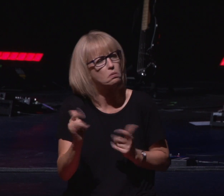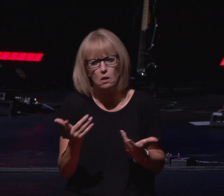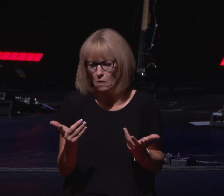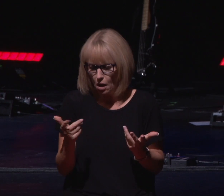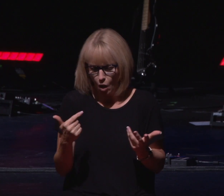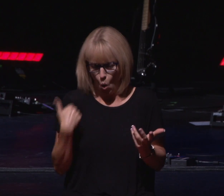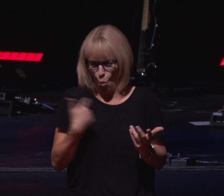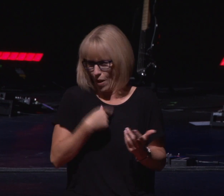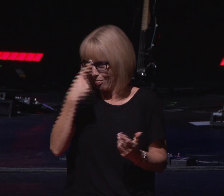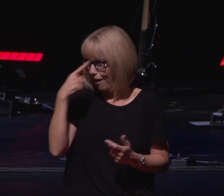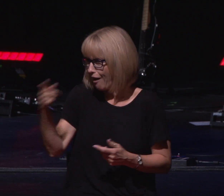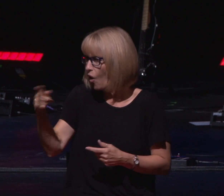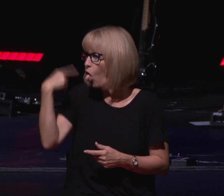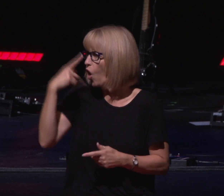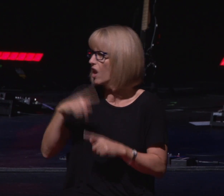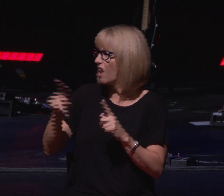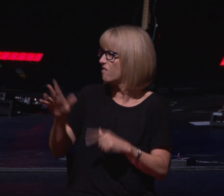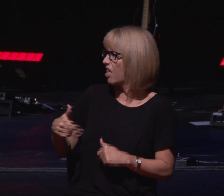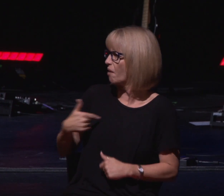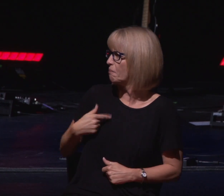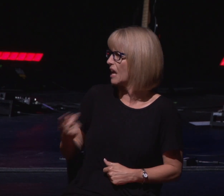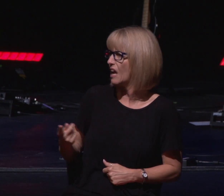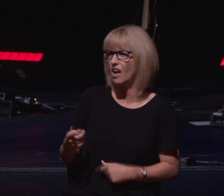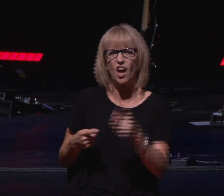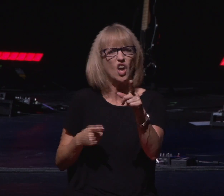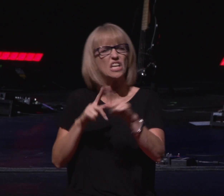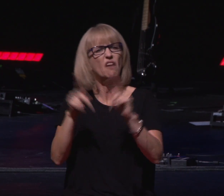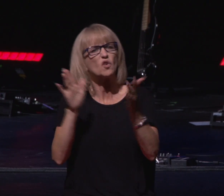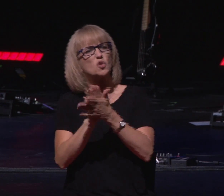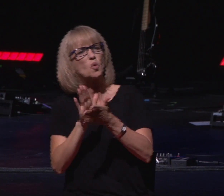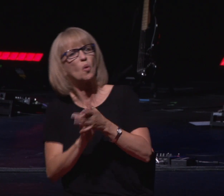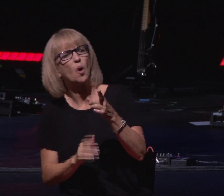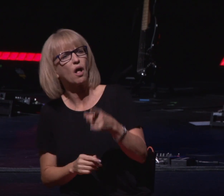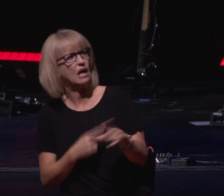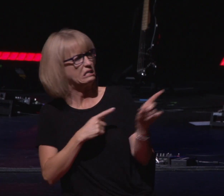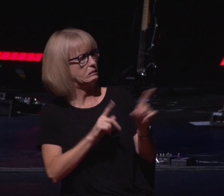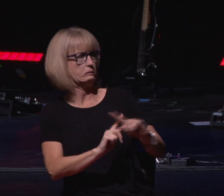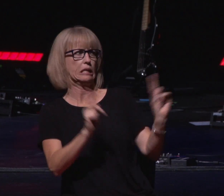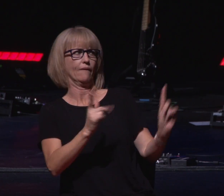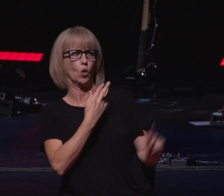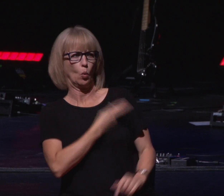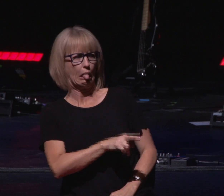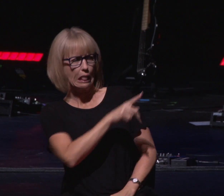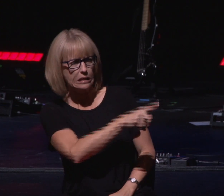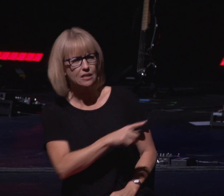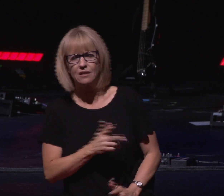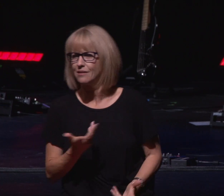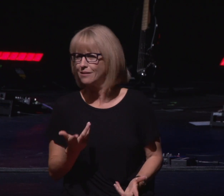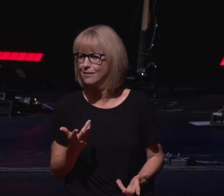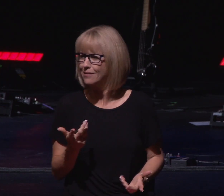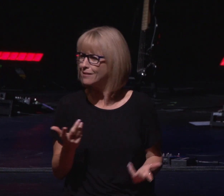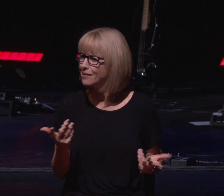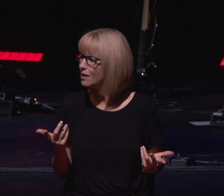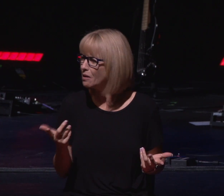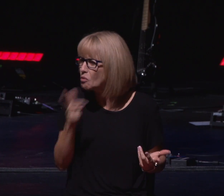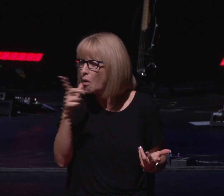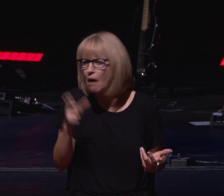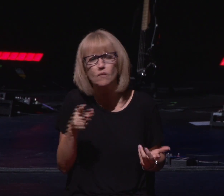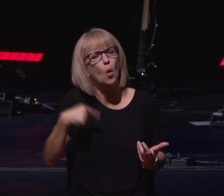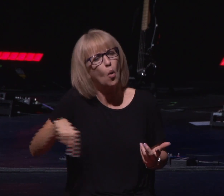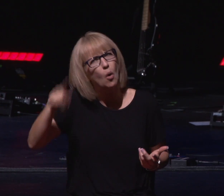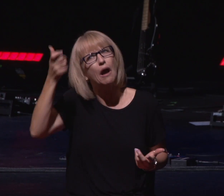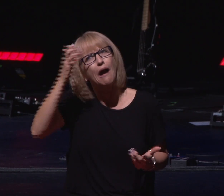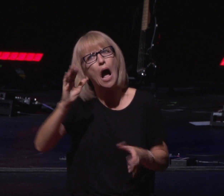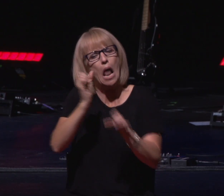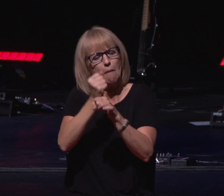different homogeneous group than ours. We have difficulty with people from a different religion. But I'm understanding that God created